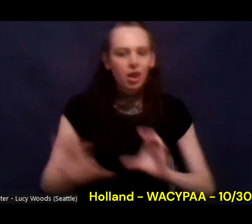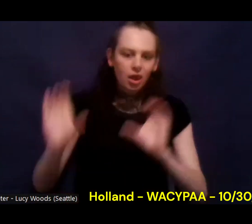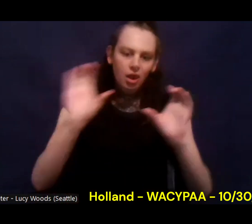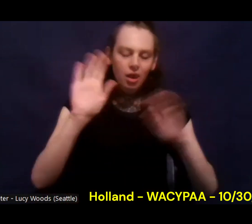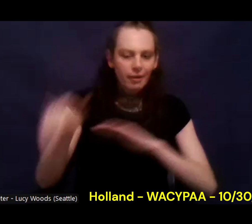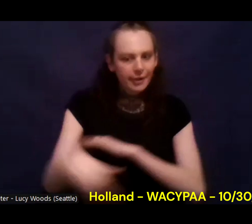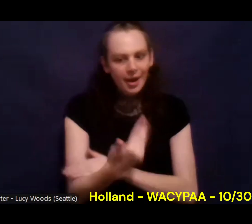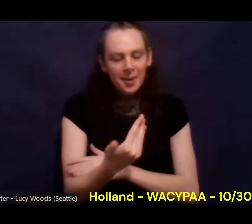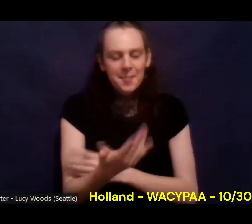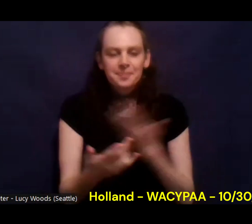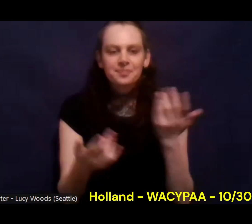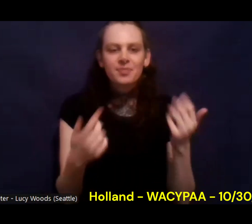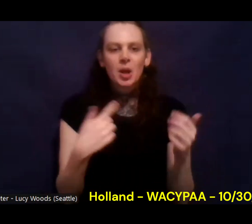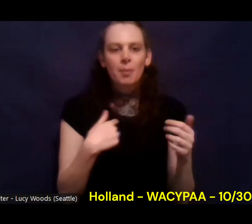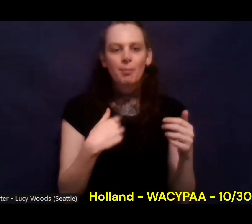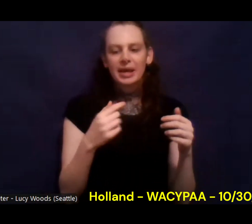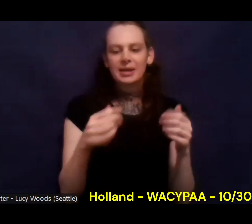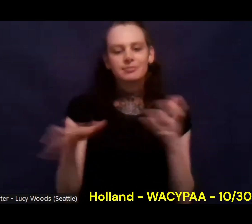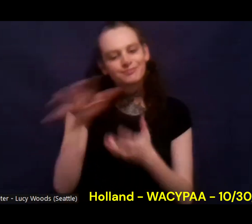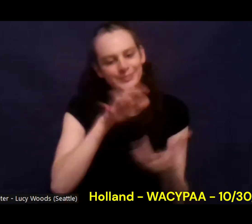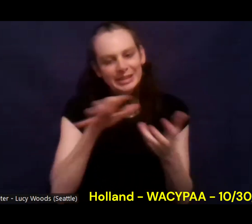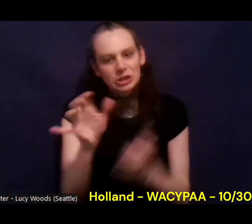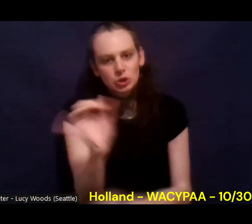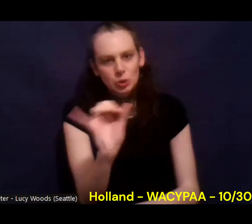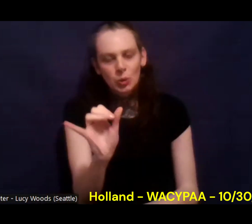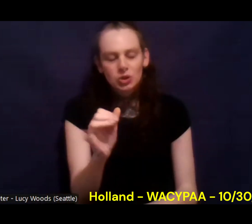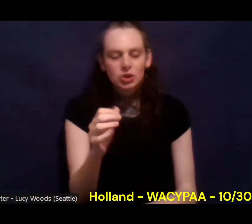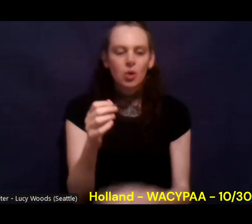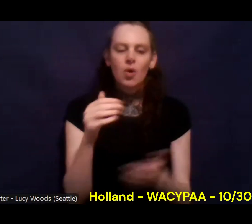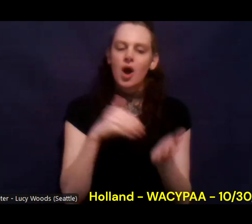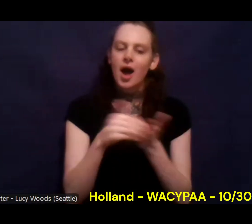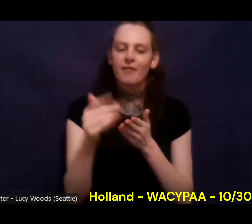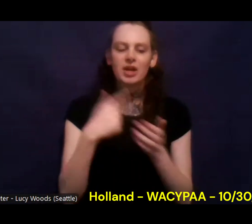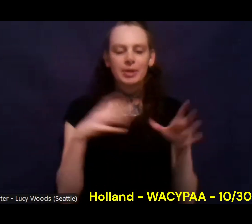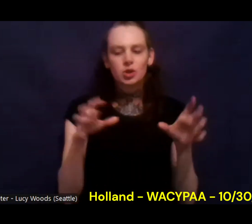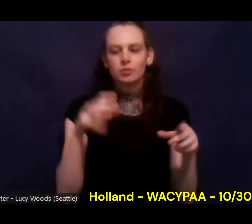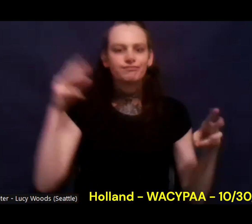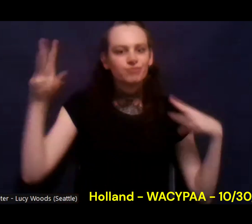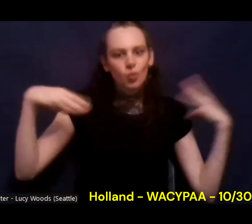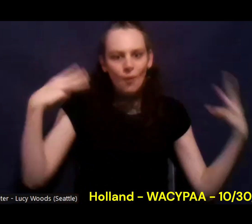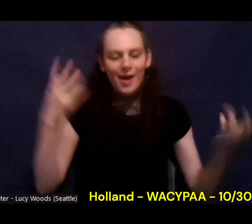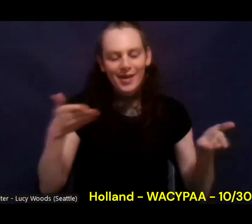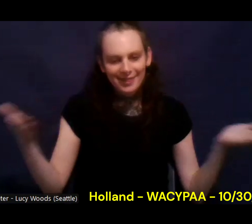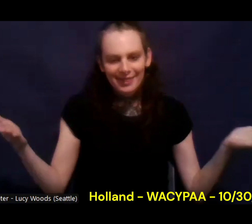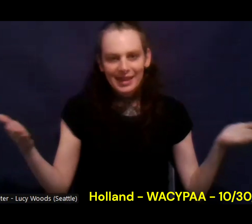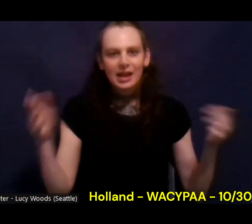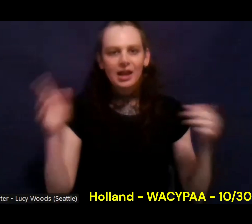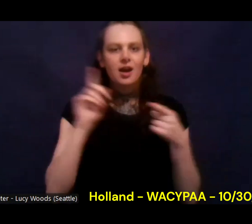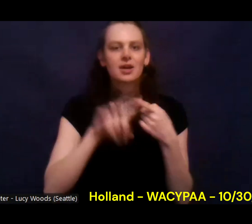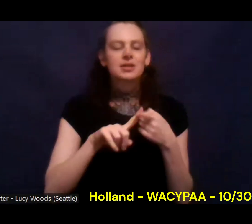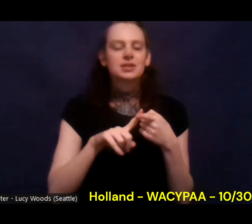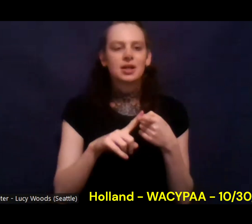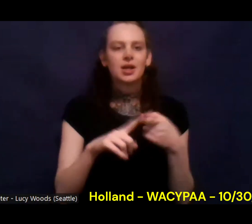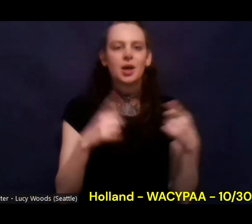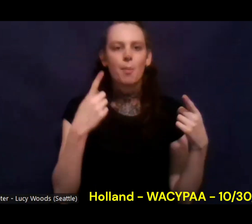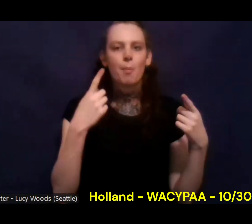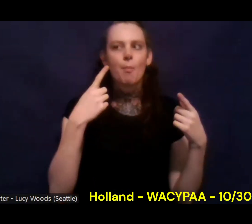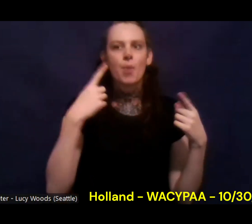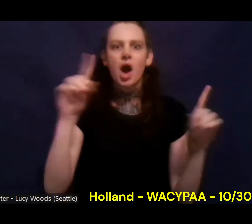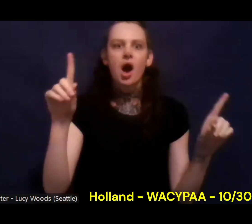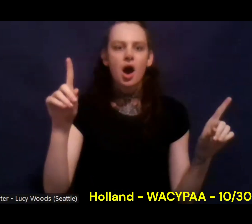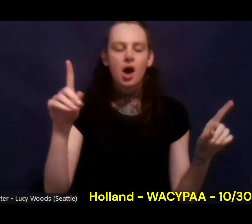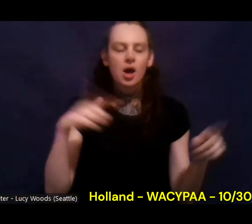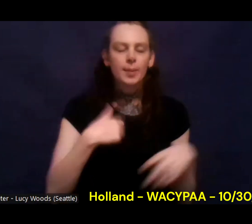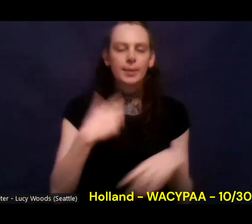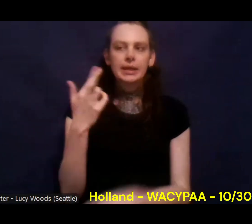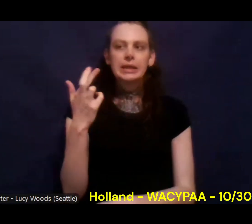lot of my time was just doing like unhinged wild things until I eventually like got to a